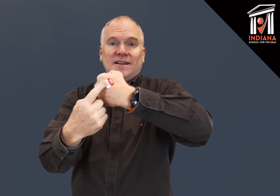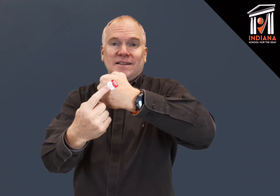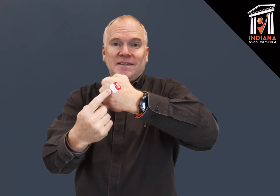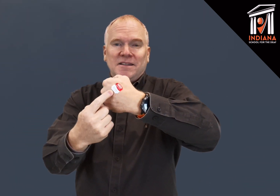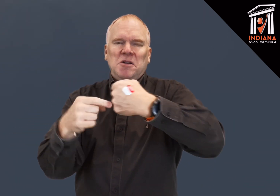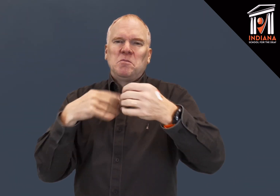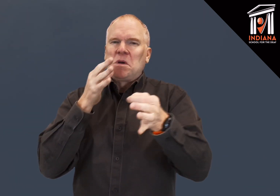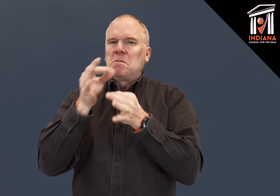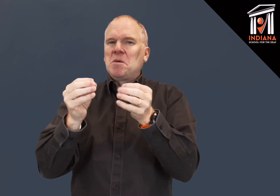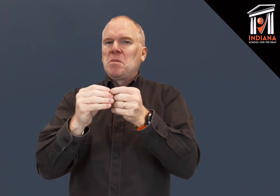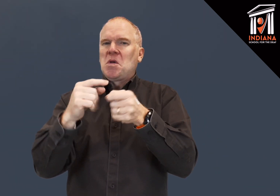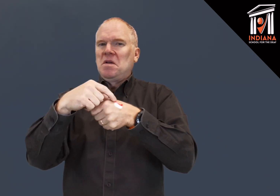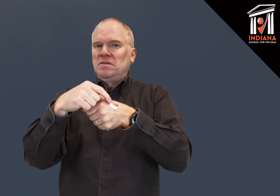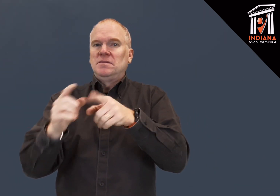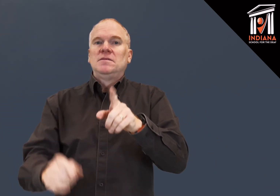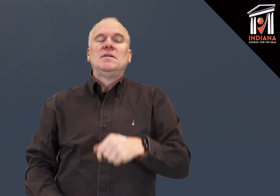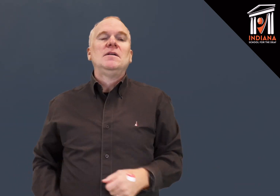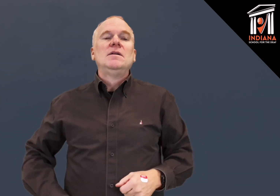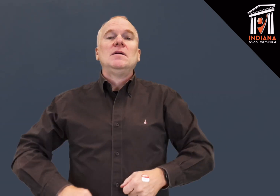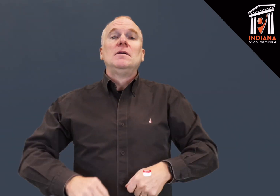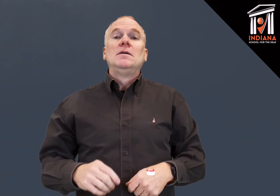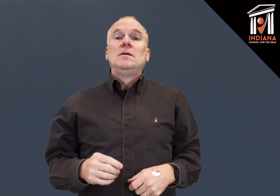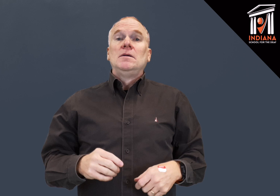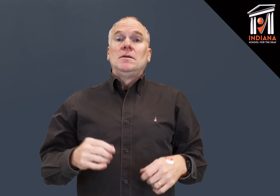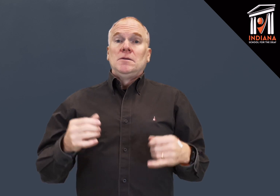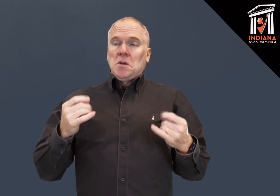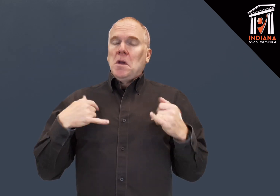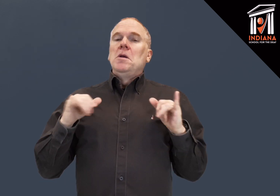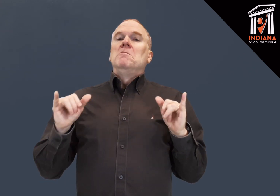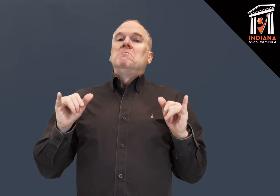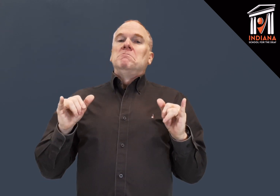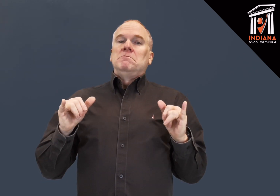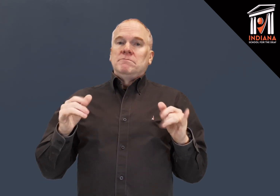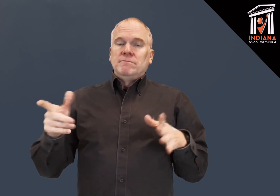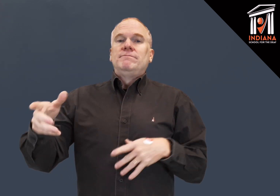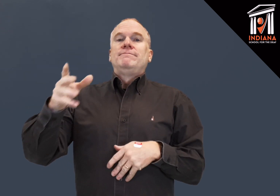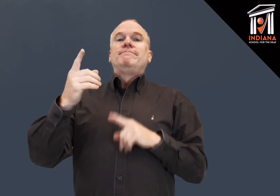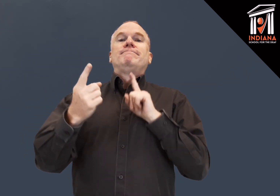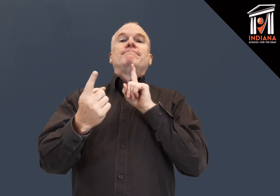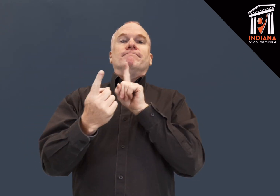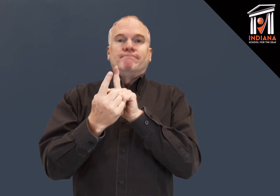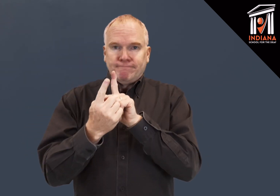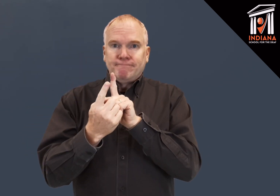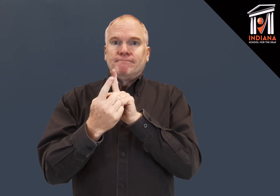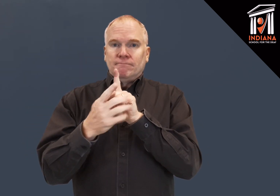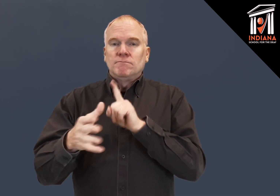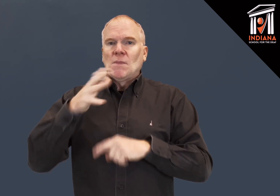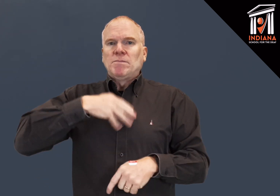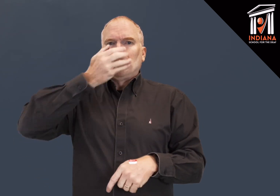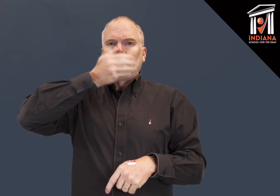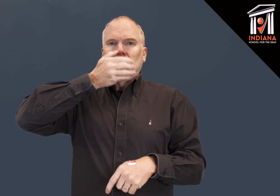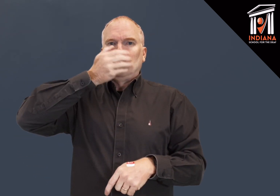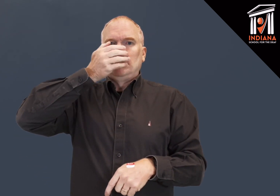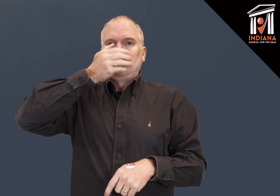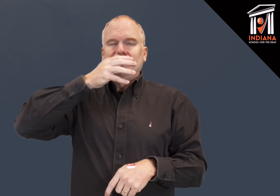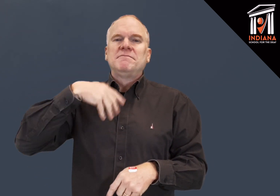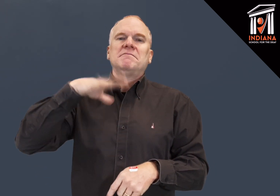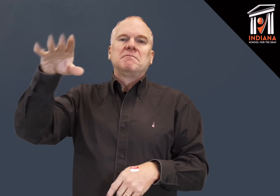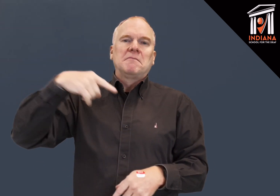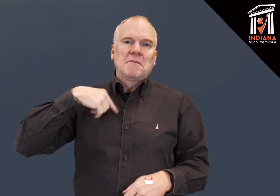a person sitting near the checkout that had a clock by them. And there was a sticker that you see on my hand here.